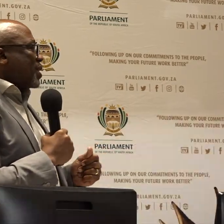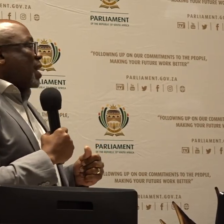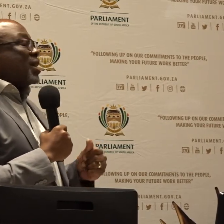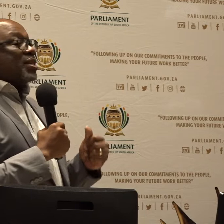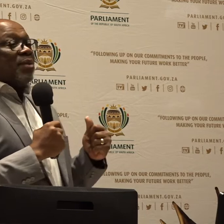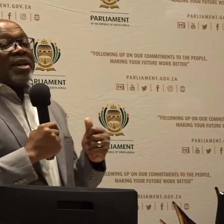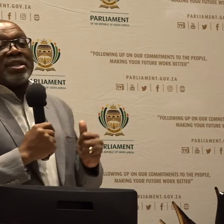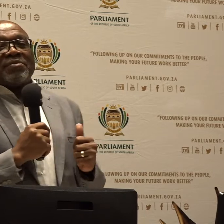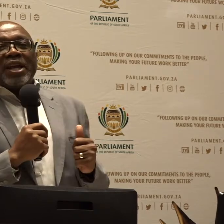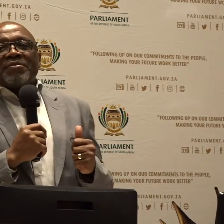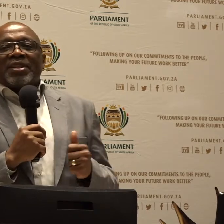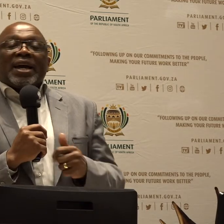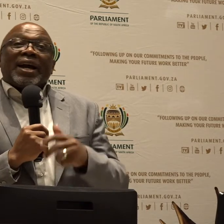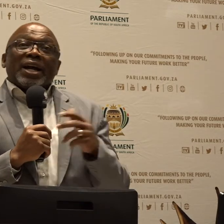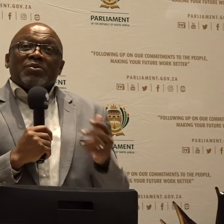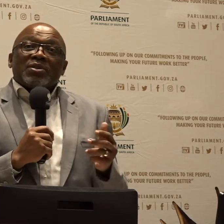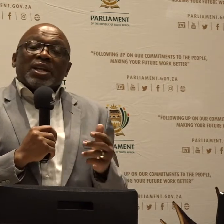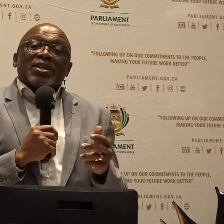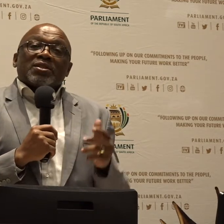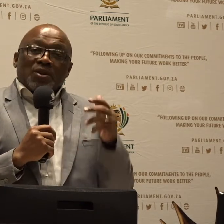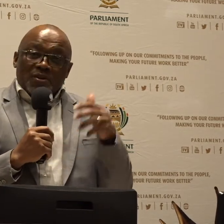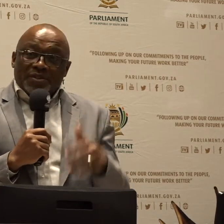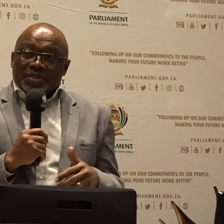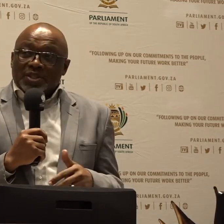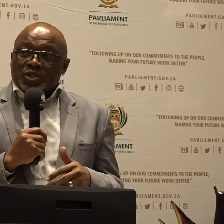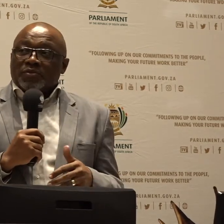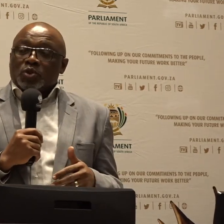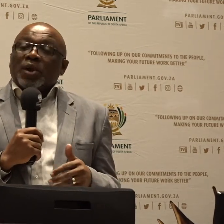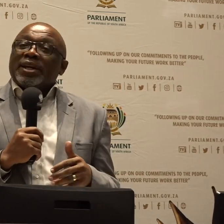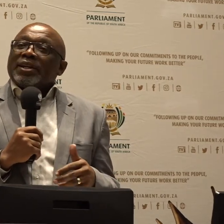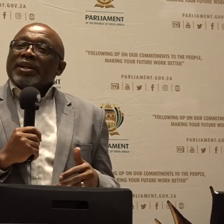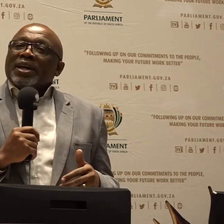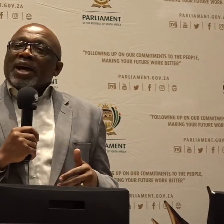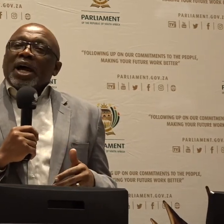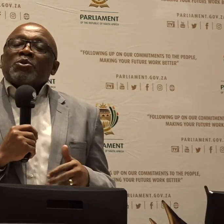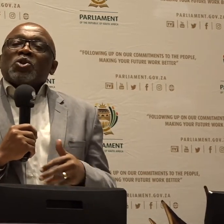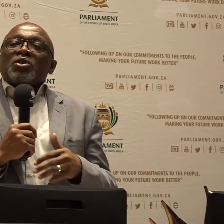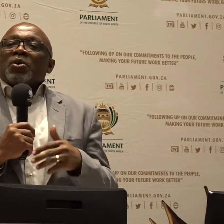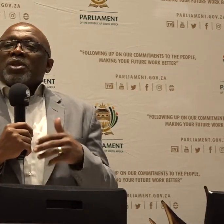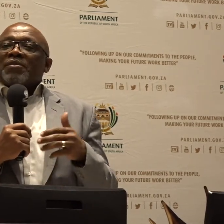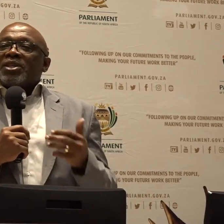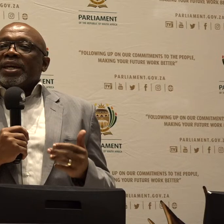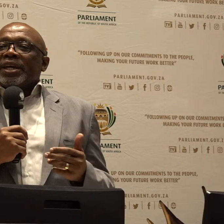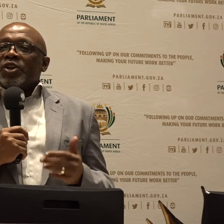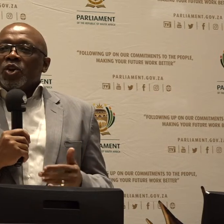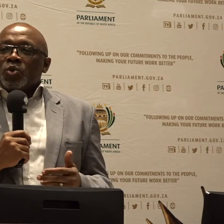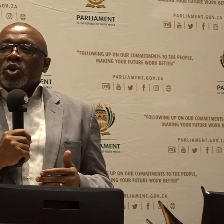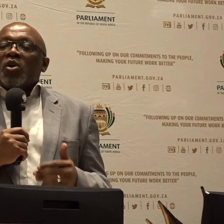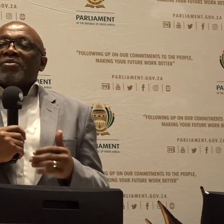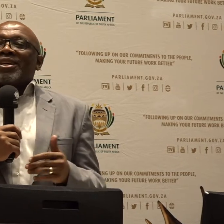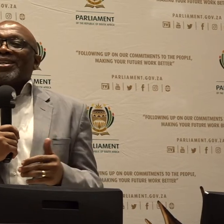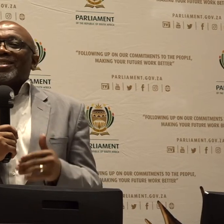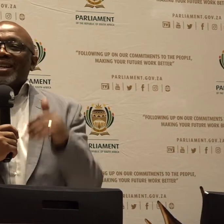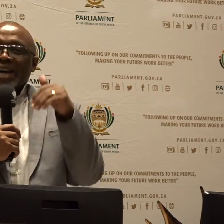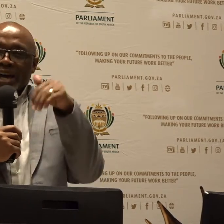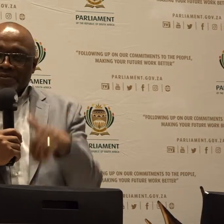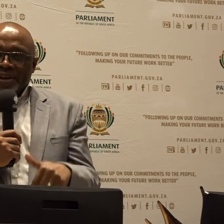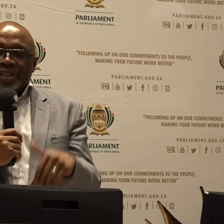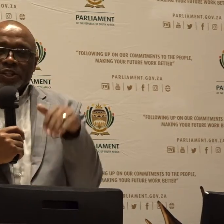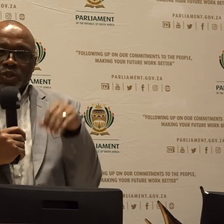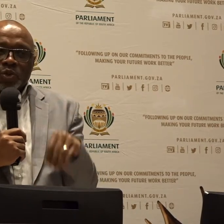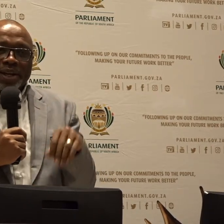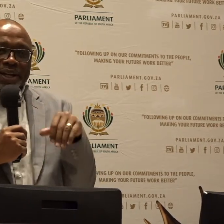amongst us others might have left their counselors of the city of tshwane I'm sure they would have taken note of things